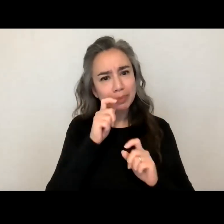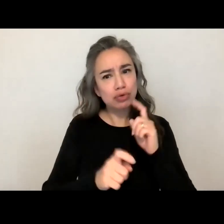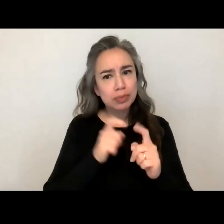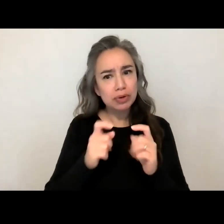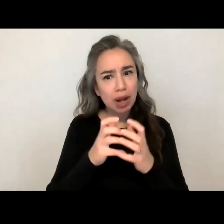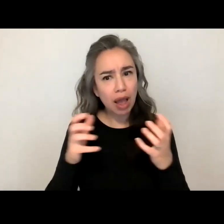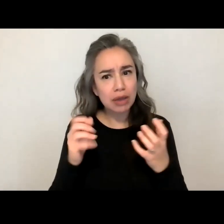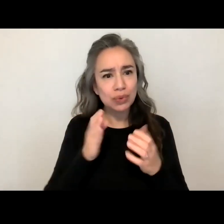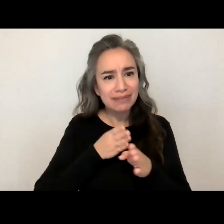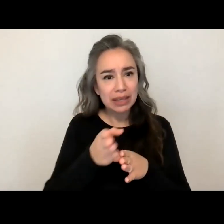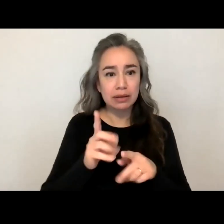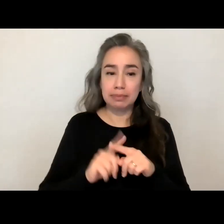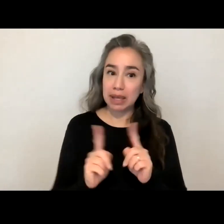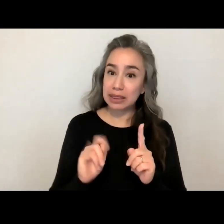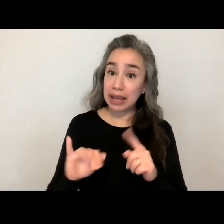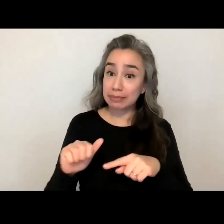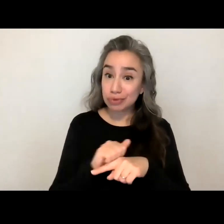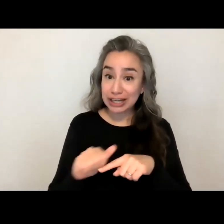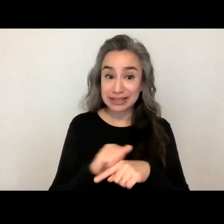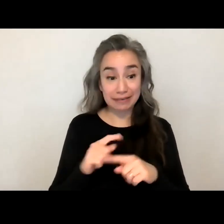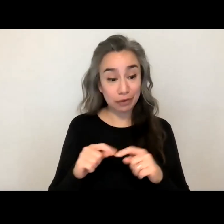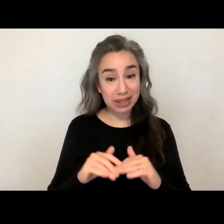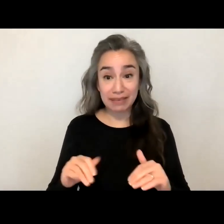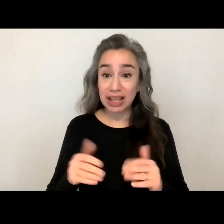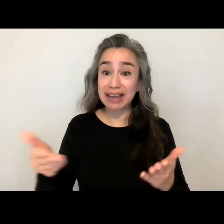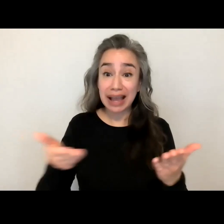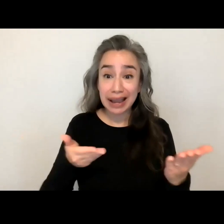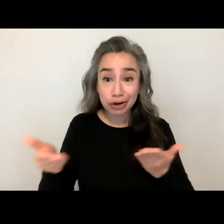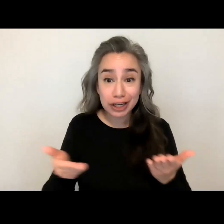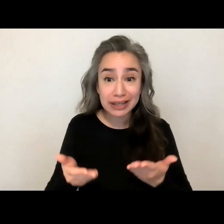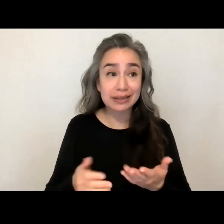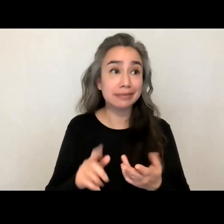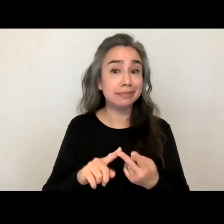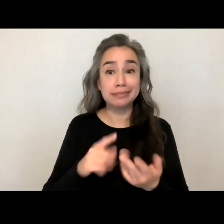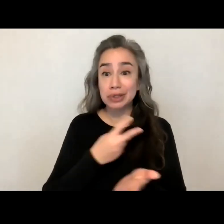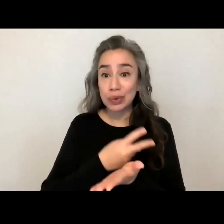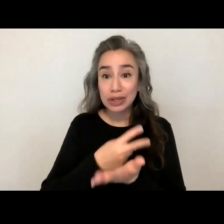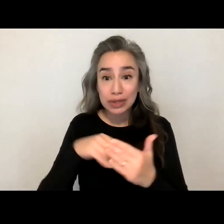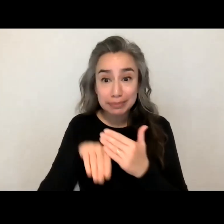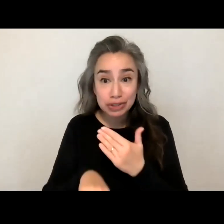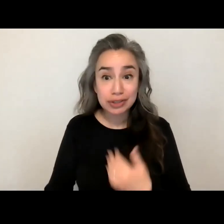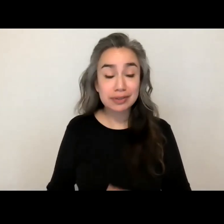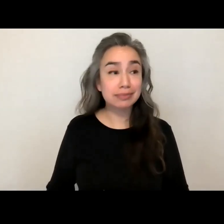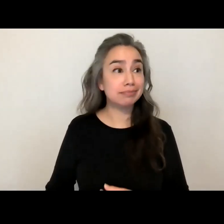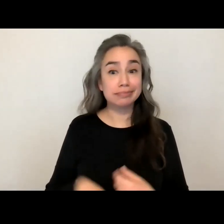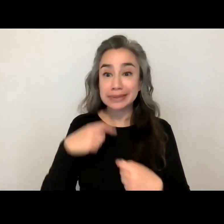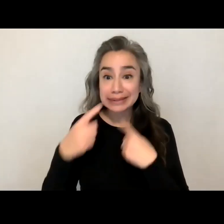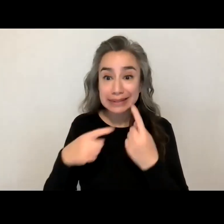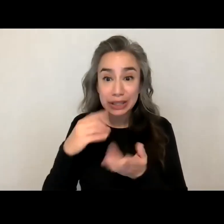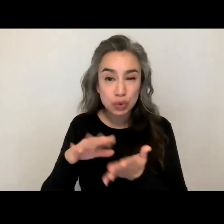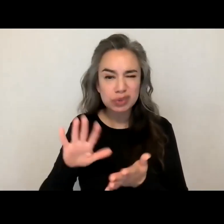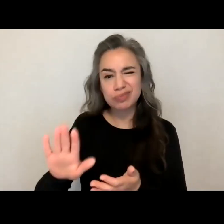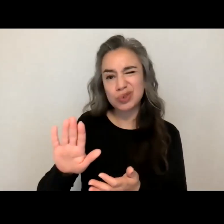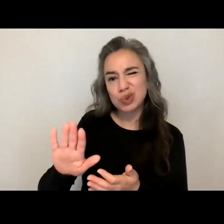practices from the level of hiring to graduate admissions to students being told that their variety of Spanish